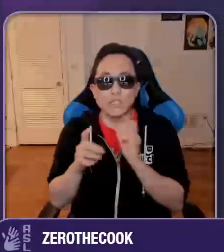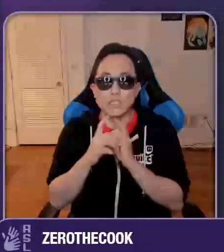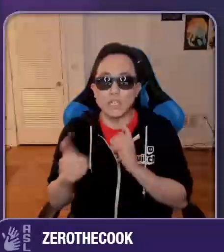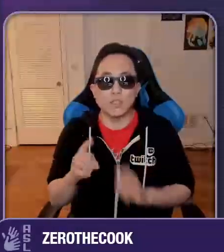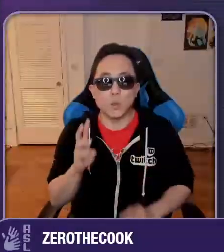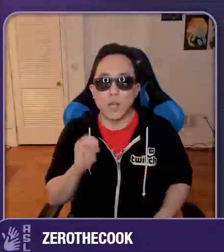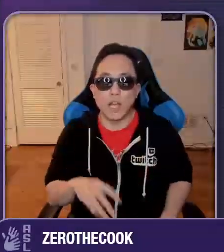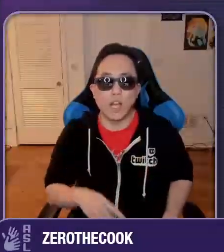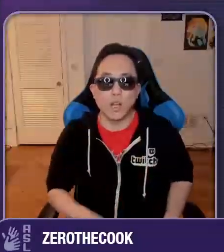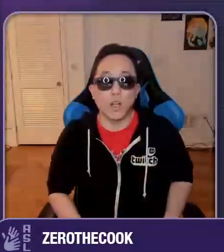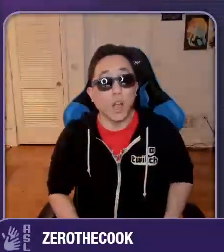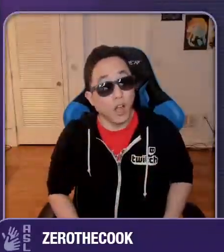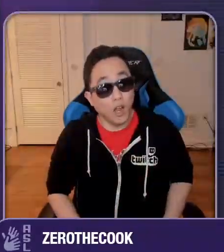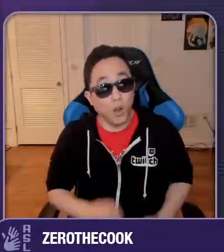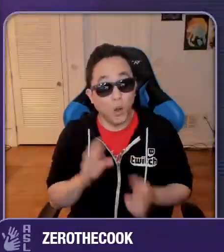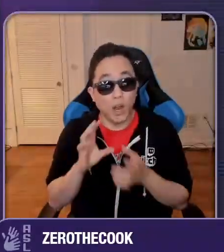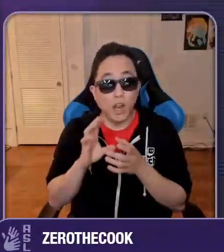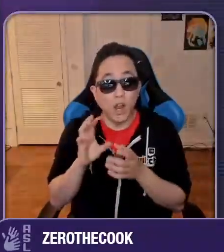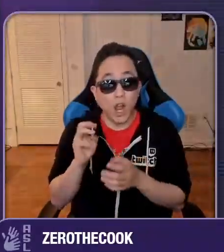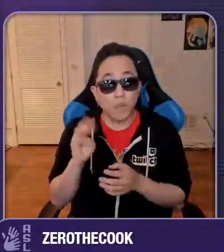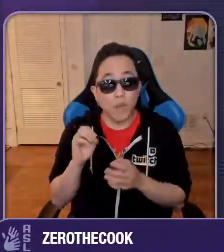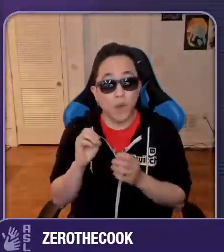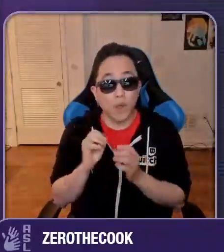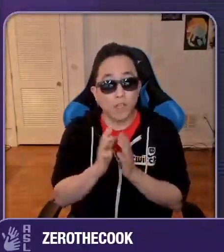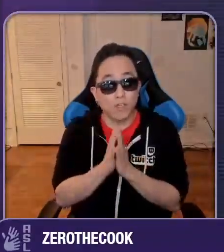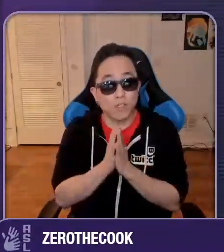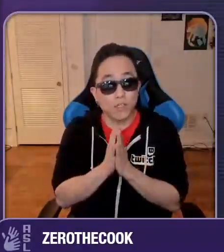It is fairly unlike Jazdero to let the...